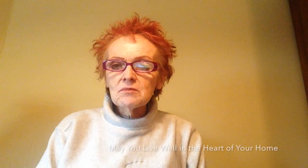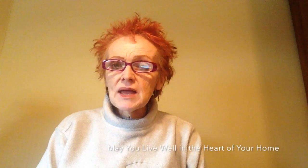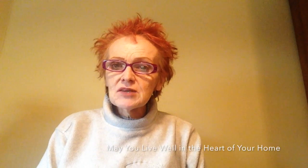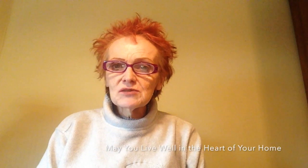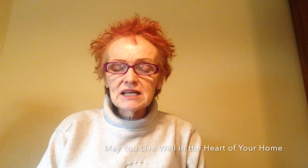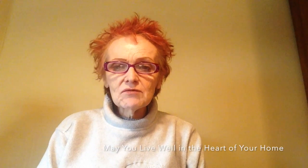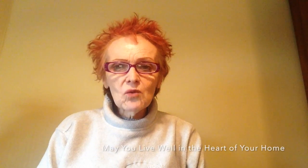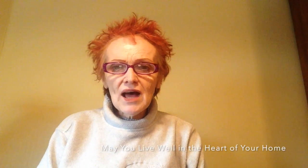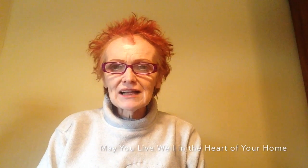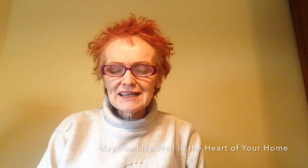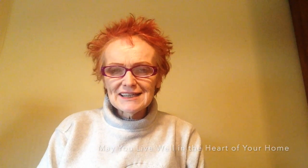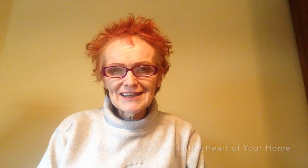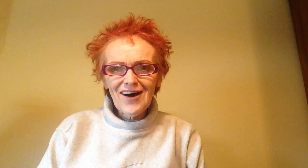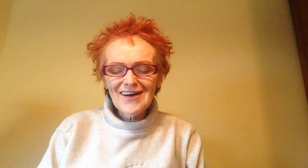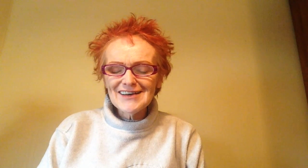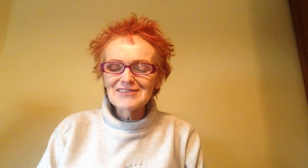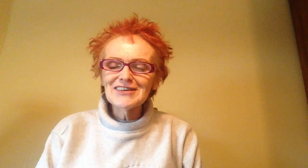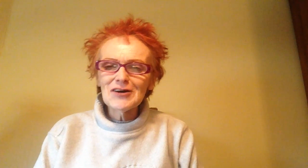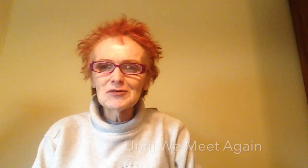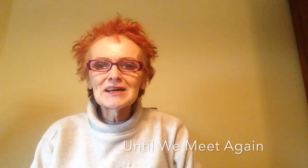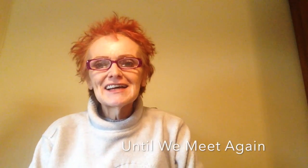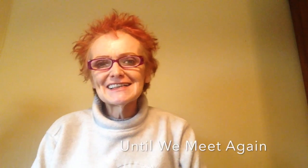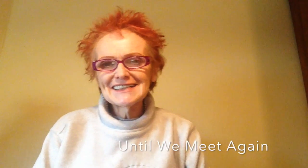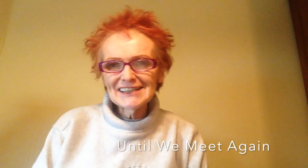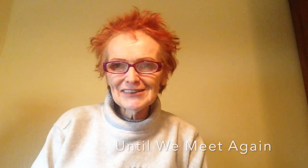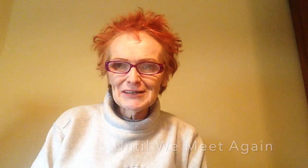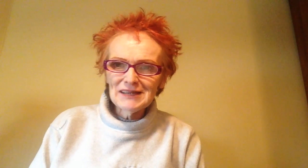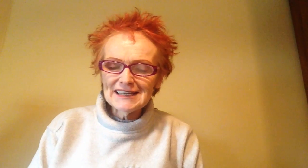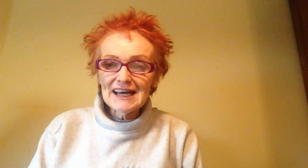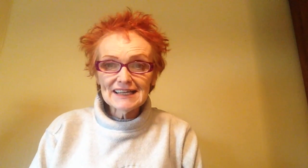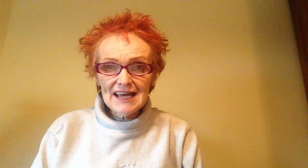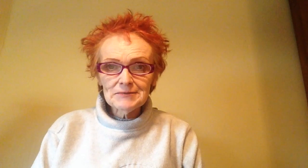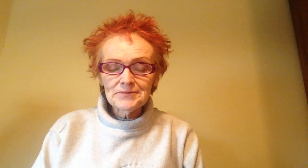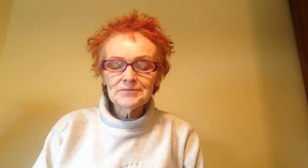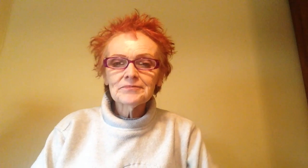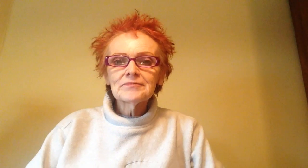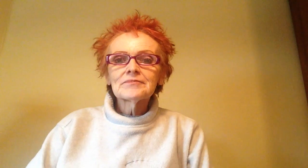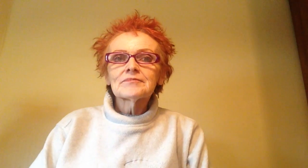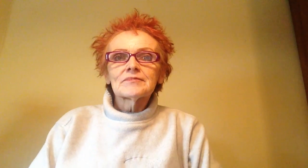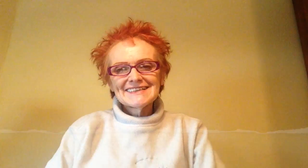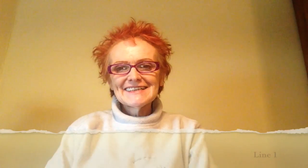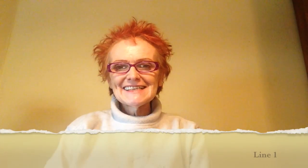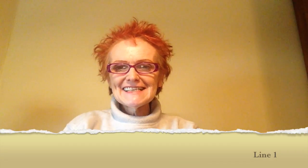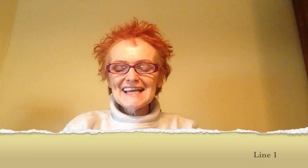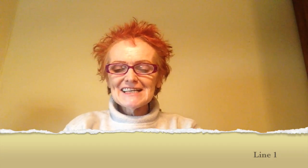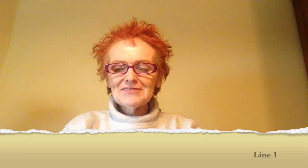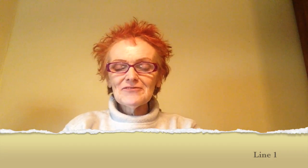may you live well in the heart of your home until we meet again. To sign the